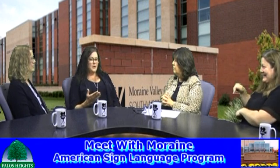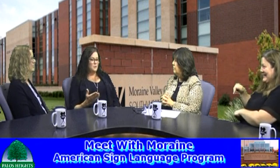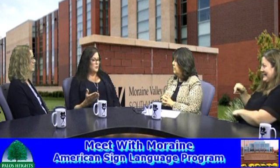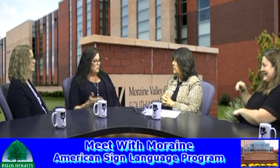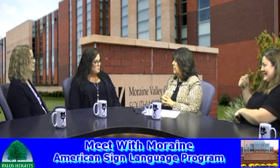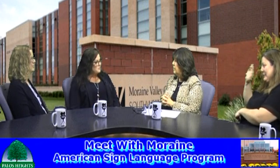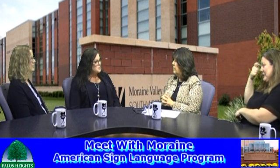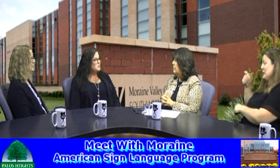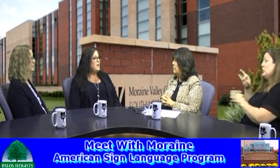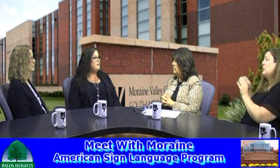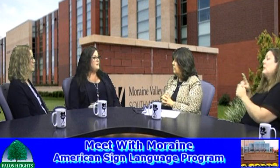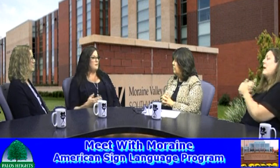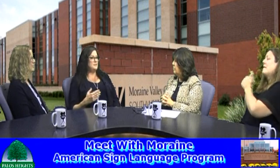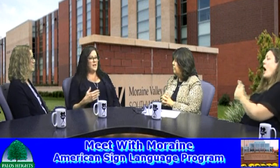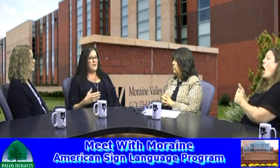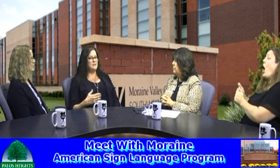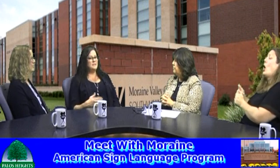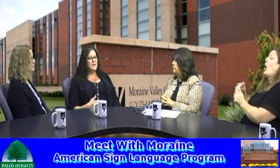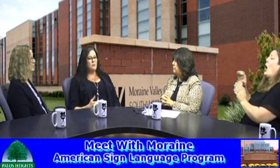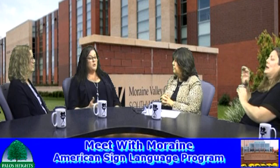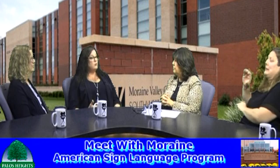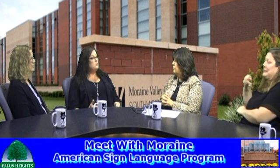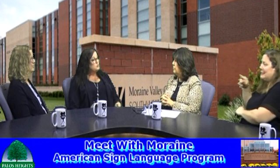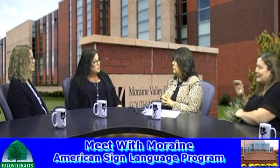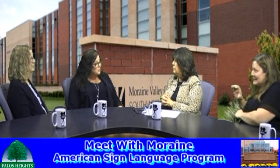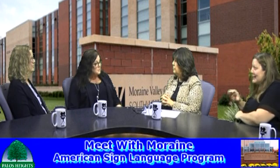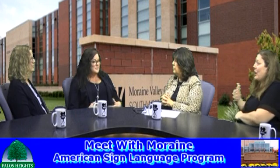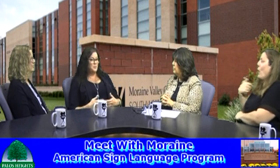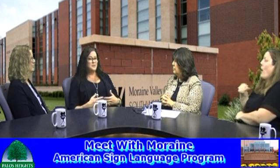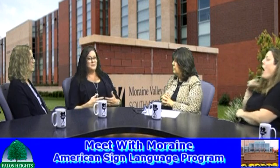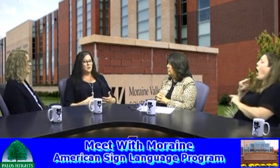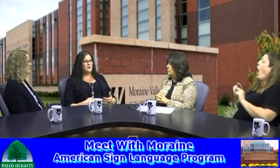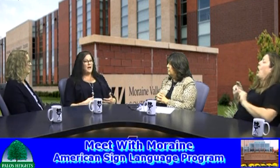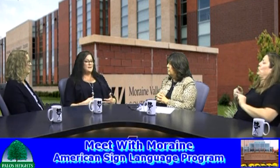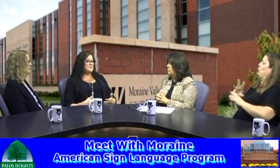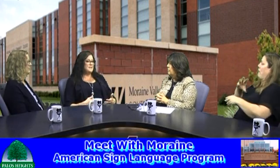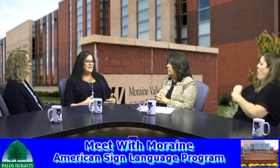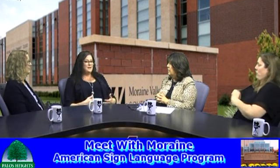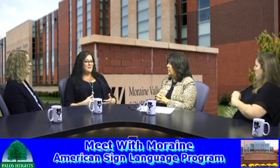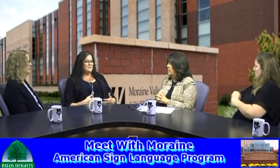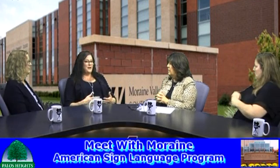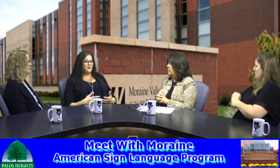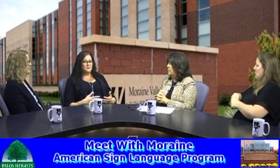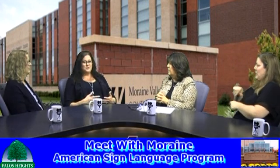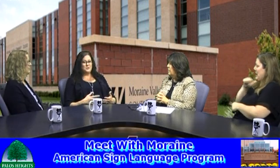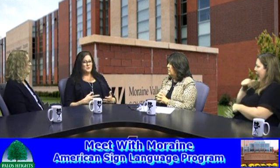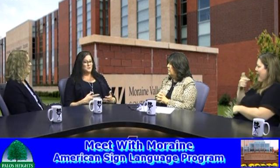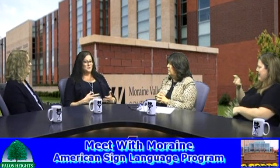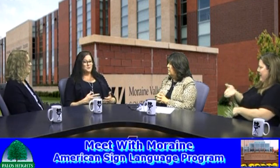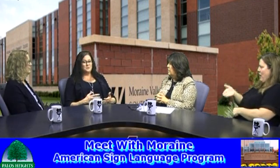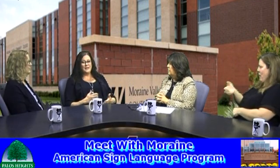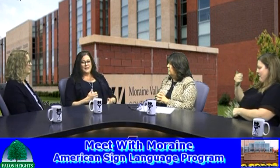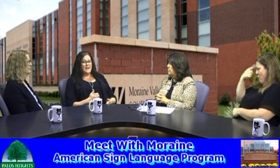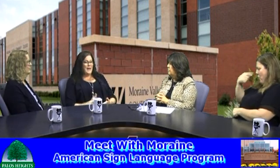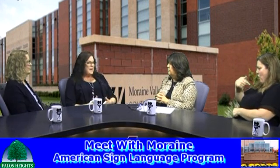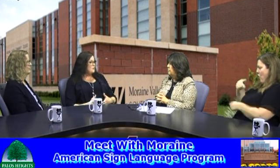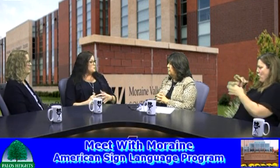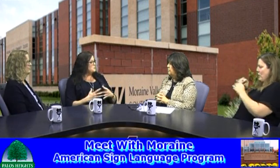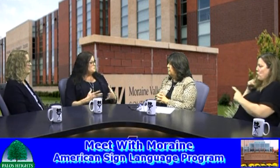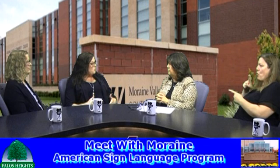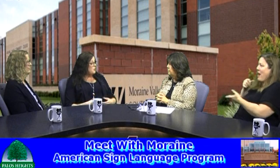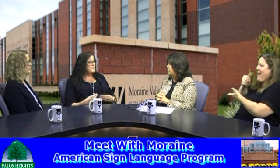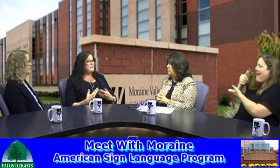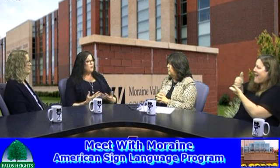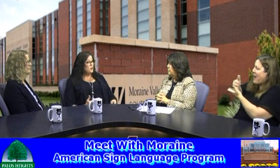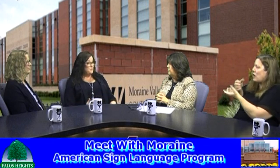interpreters follow a code of professional conduct, and we are neutral participants. We're not there to aid